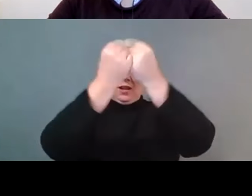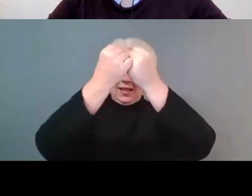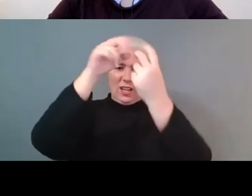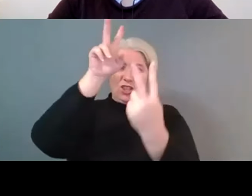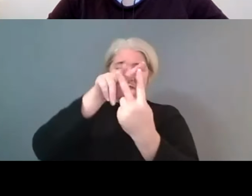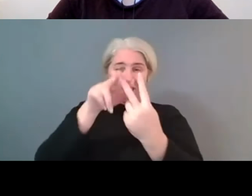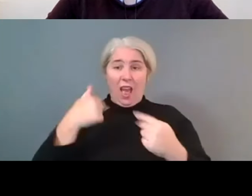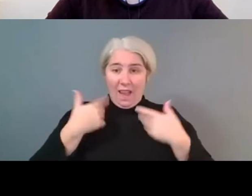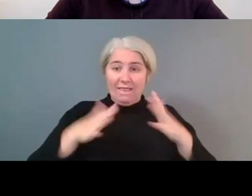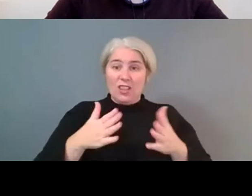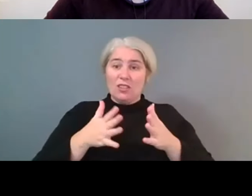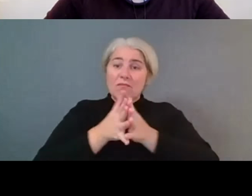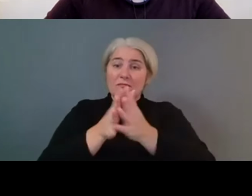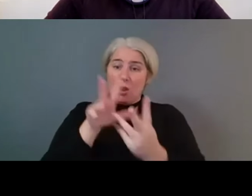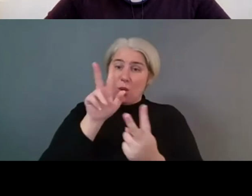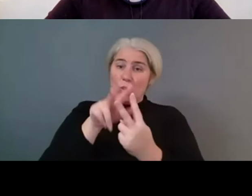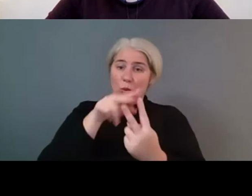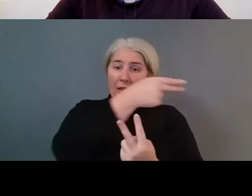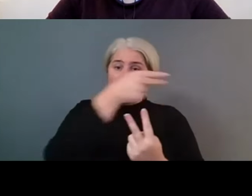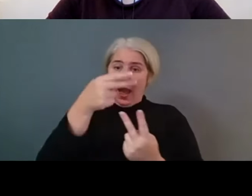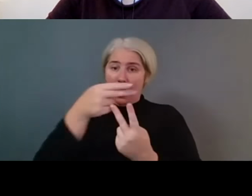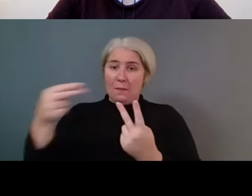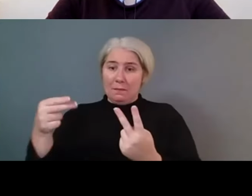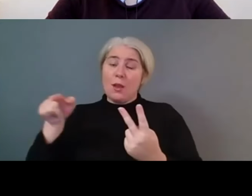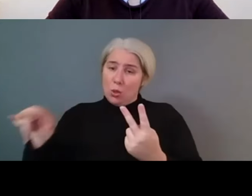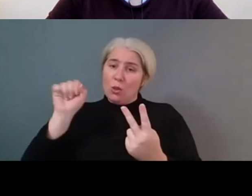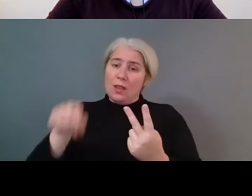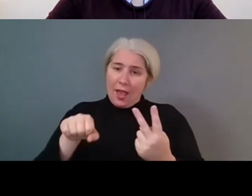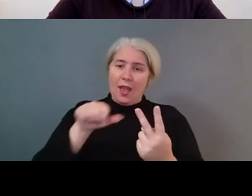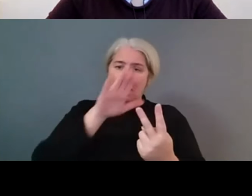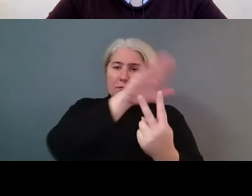umbrella organizations, and maybe they can link you up.